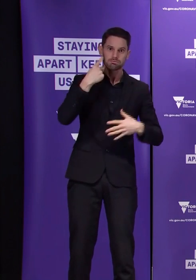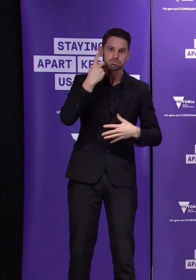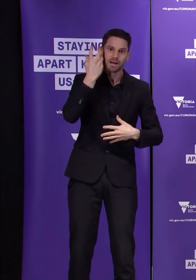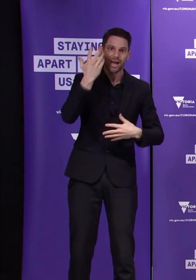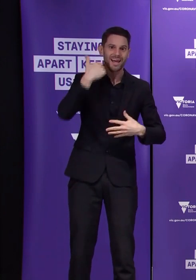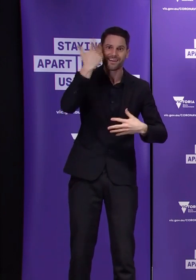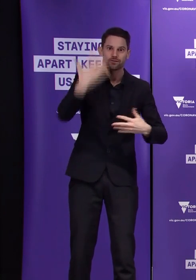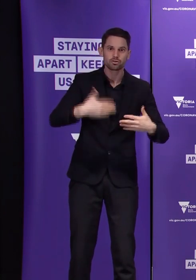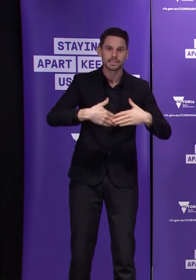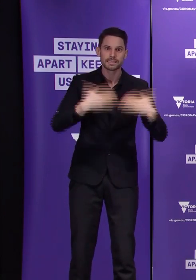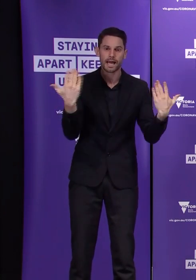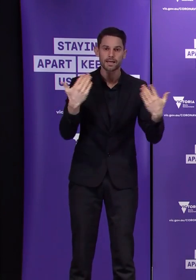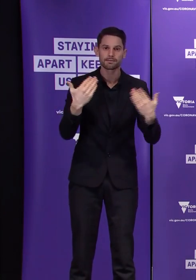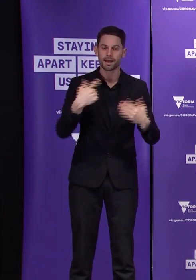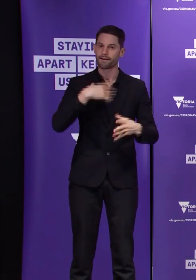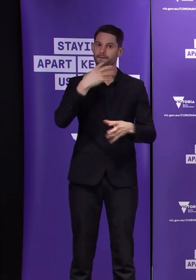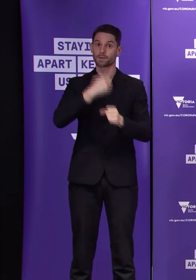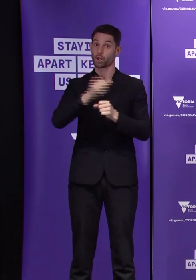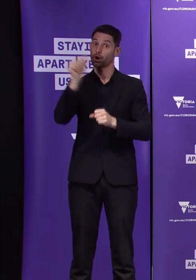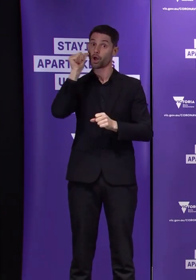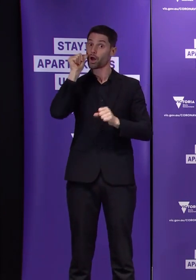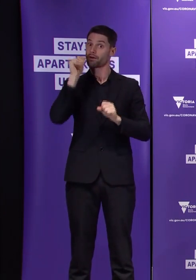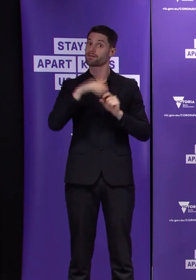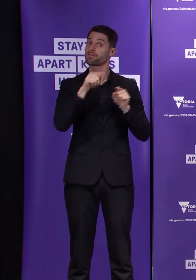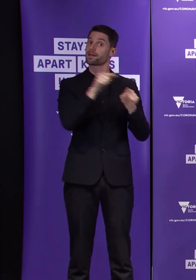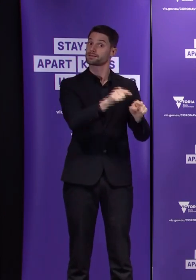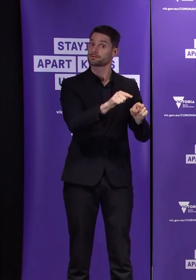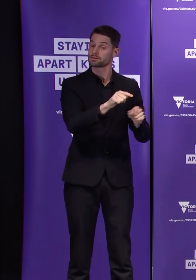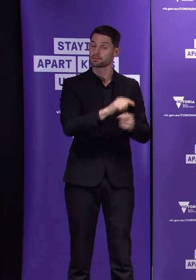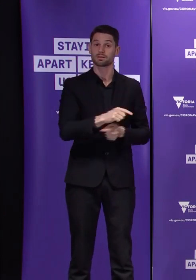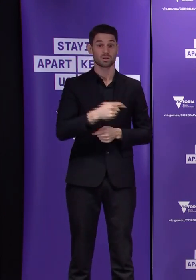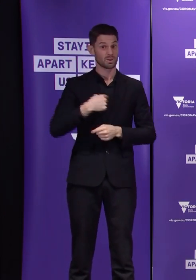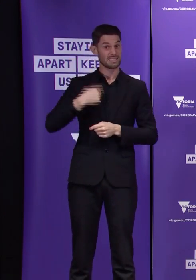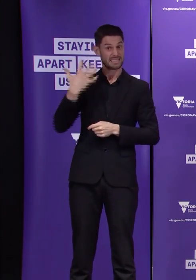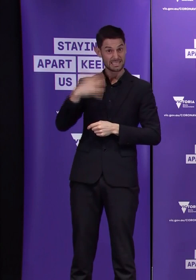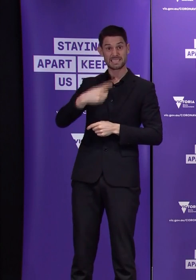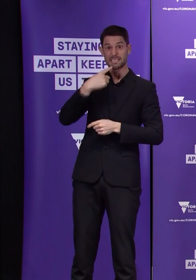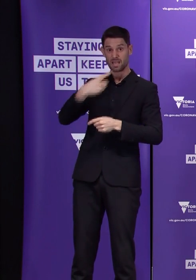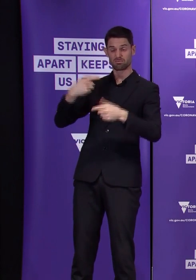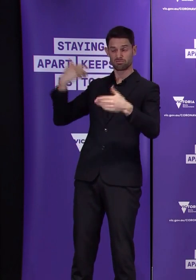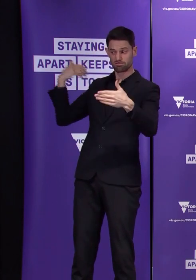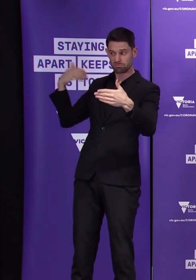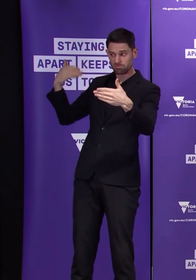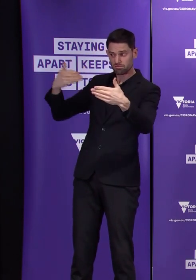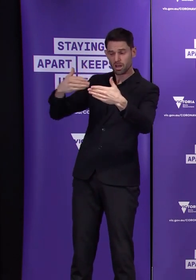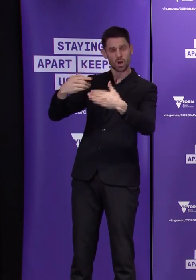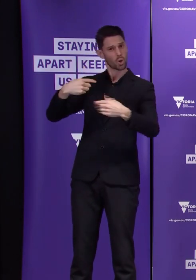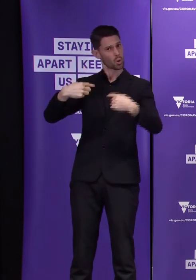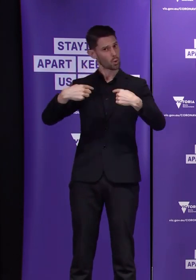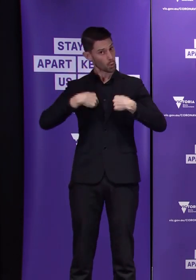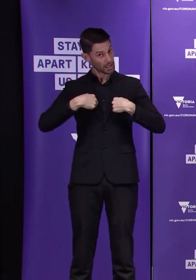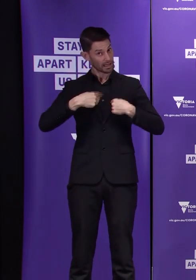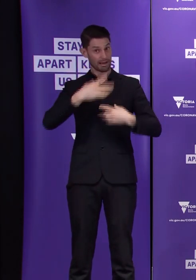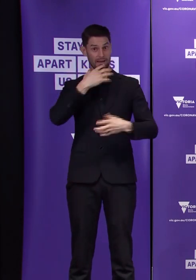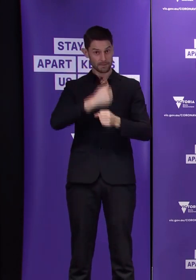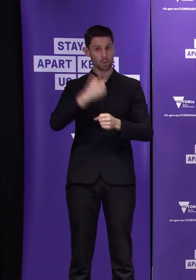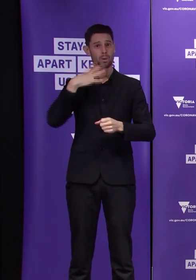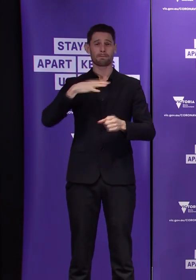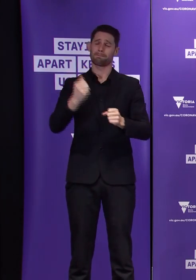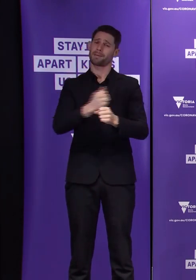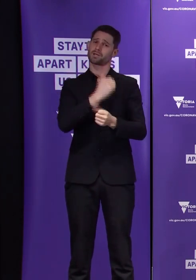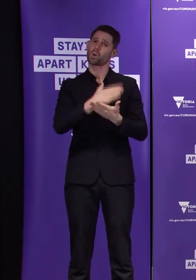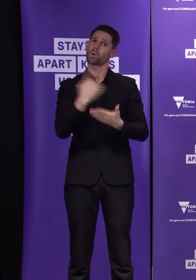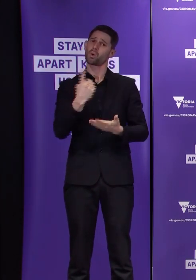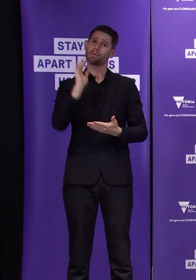And we've said throughout this event that we remain committed to ensuring that people